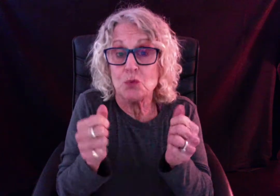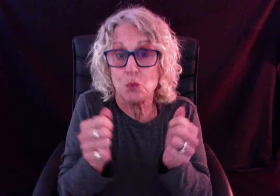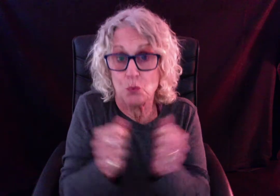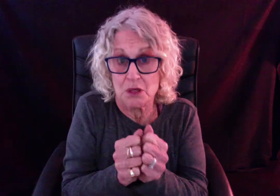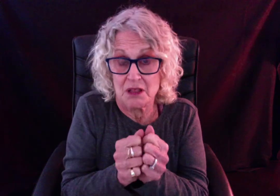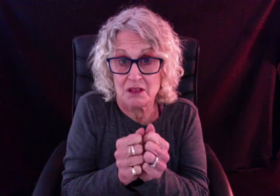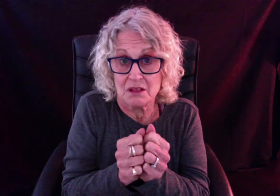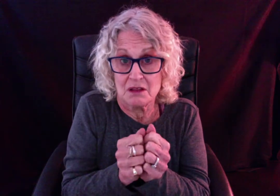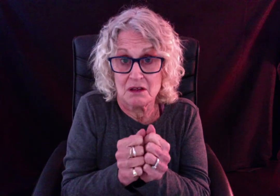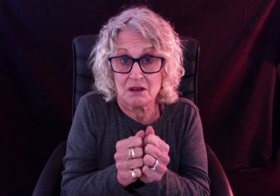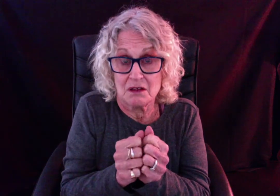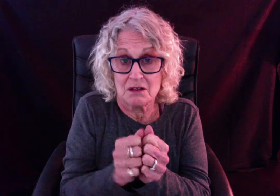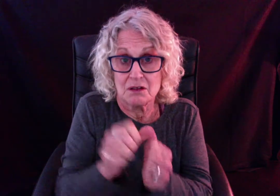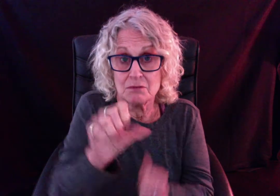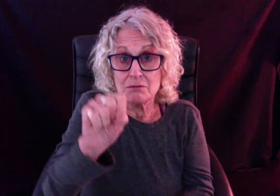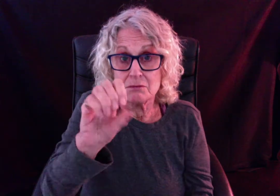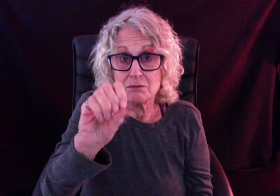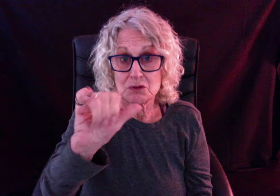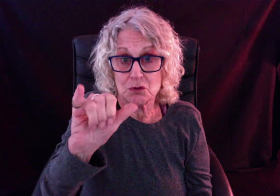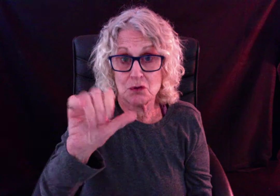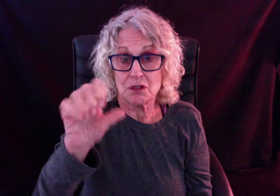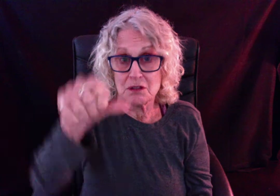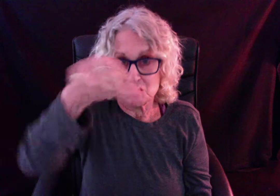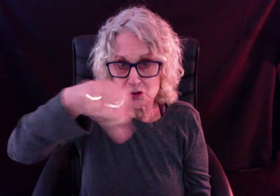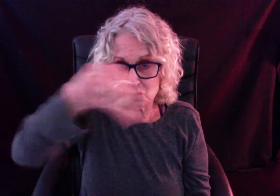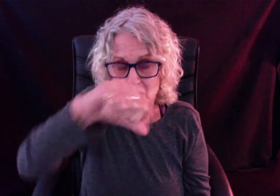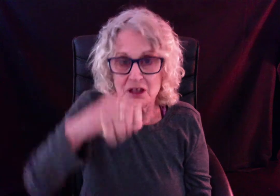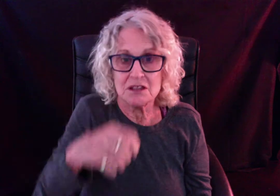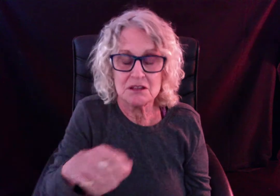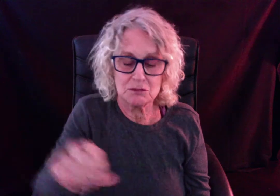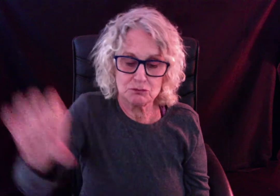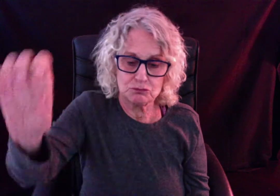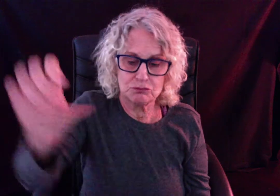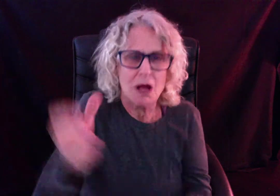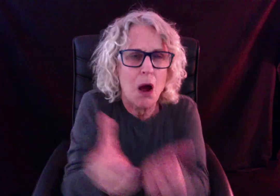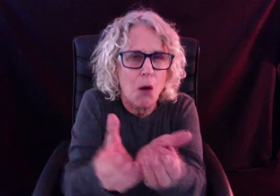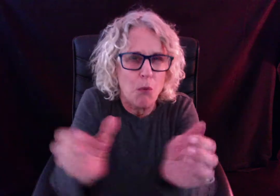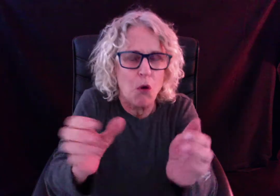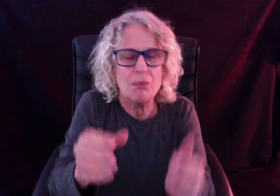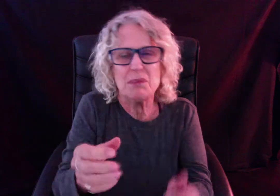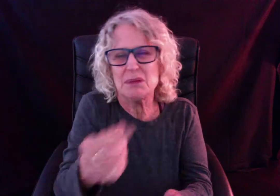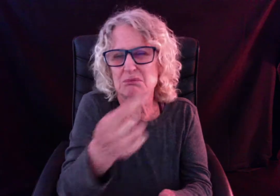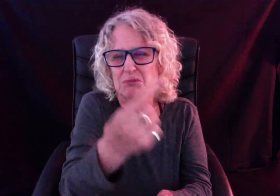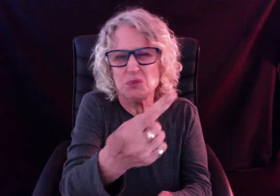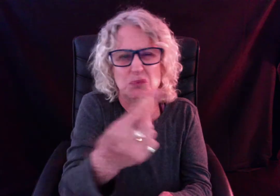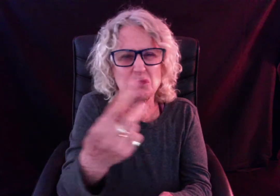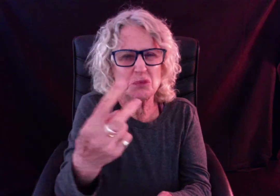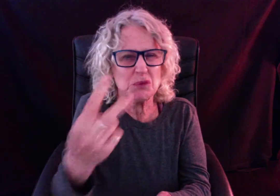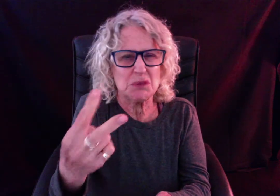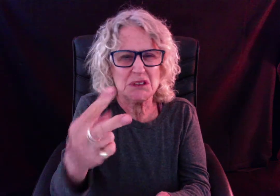the soy sauce and I shook some in a bowl, maybe 2 to 3 tablespoons.